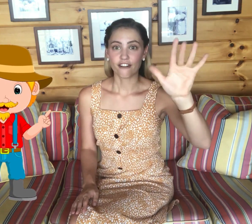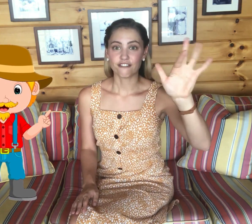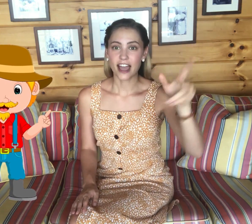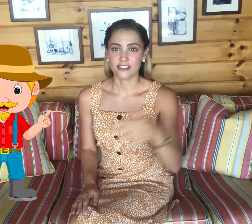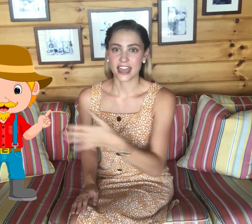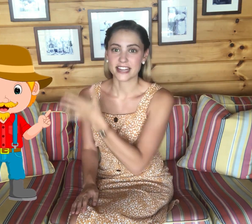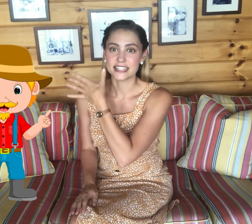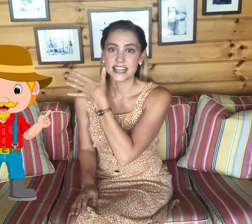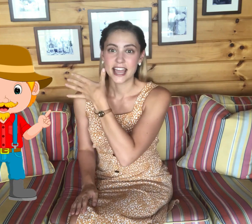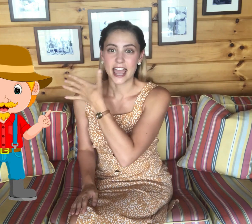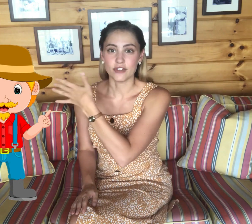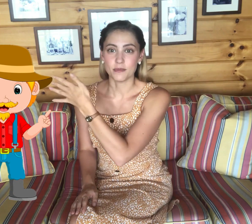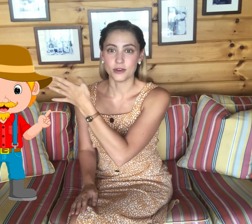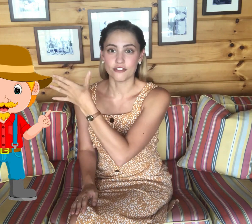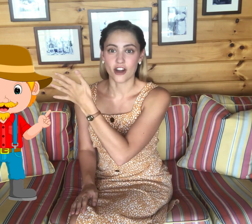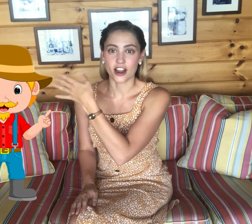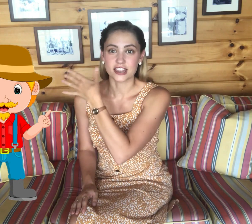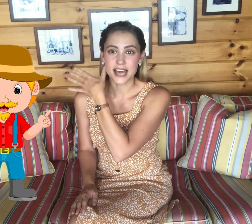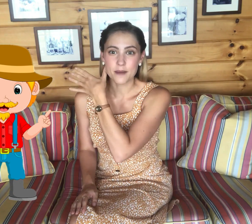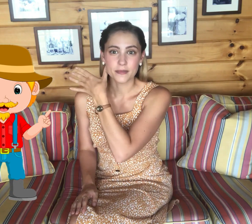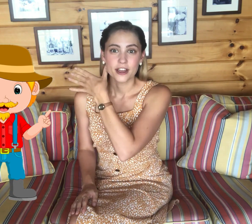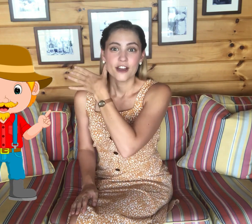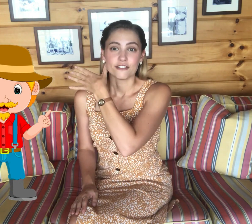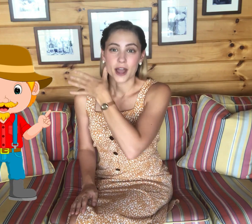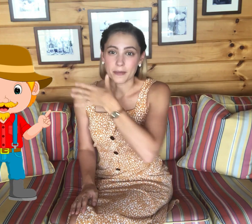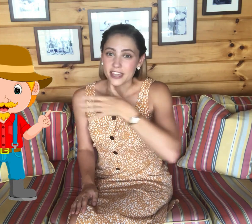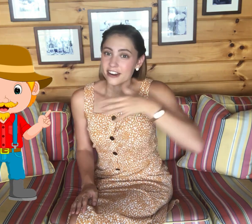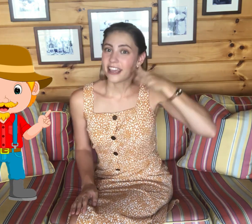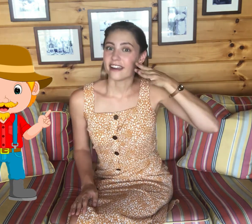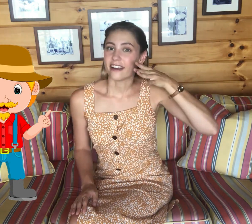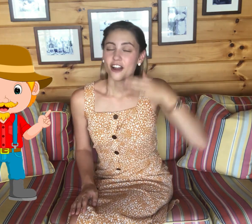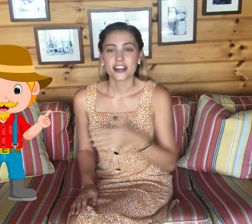But before we start, I need to teach you a few important signs.